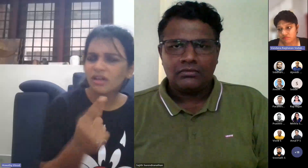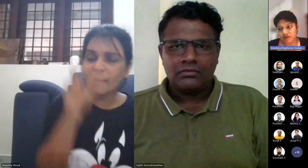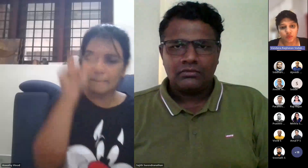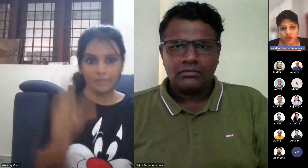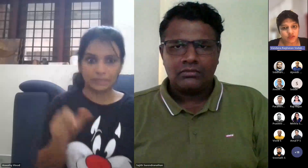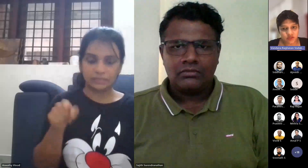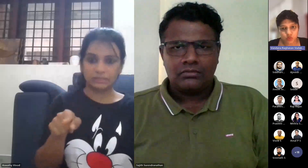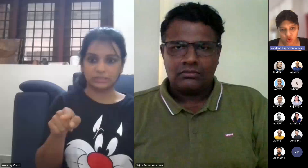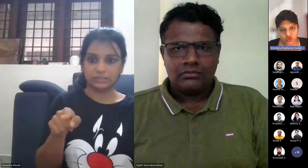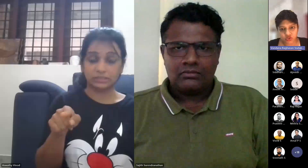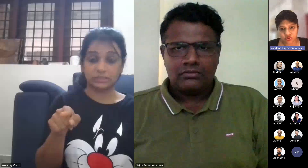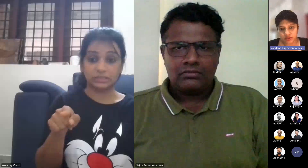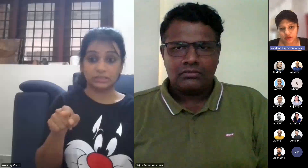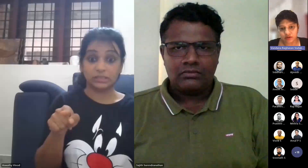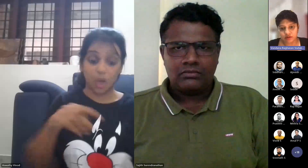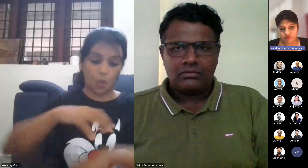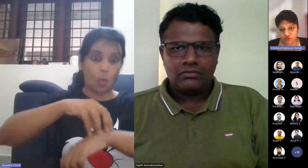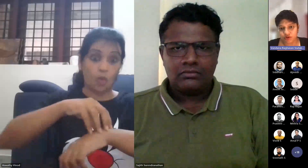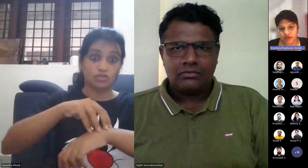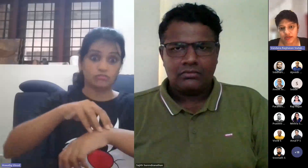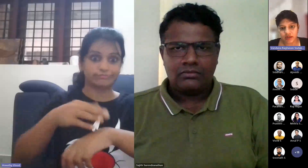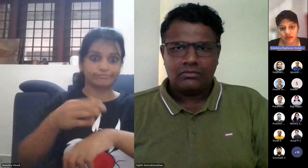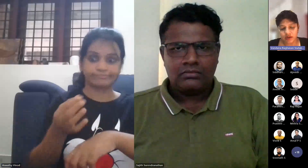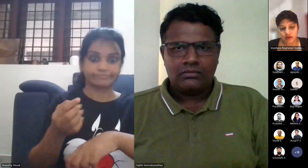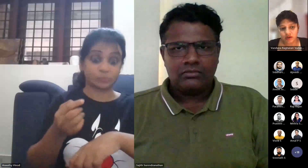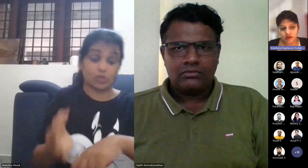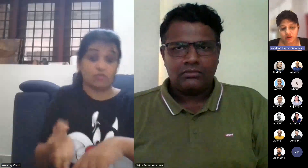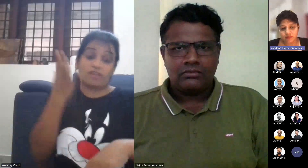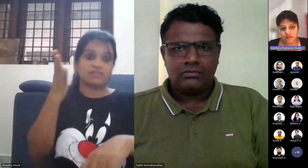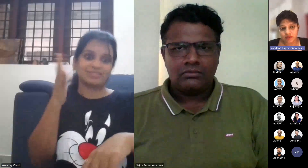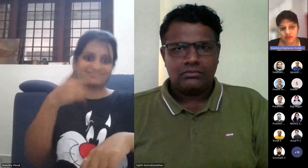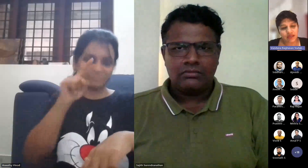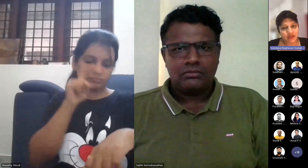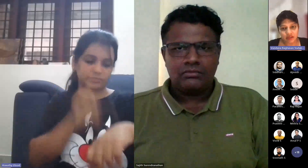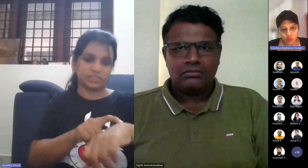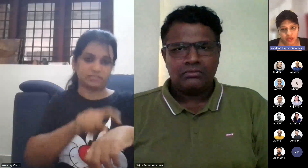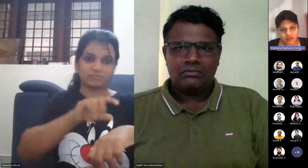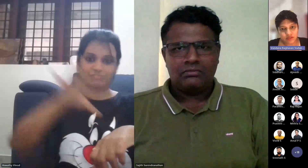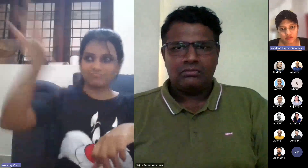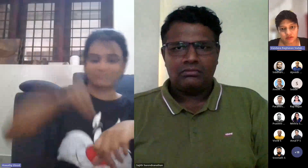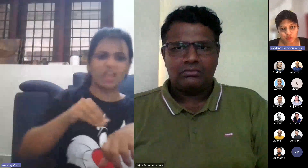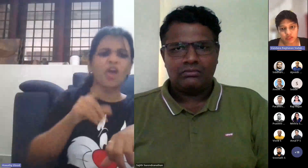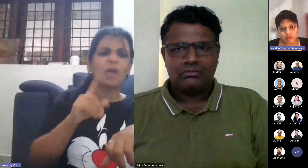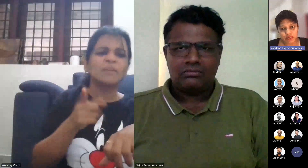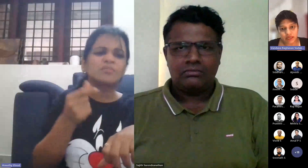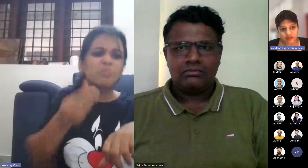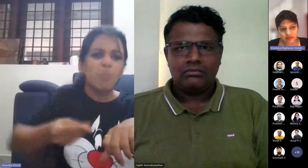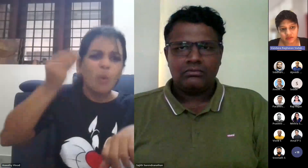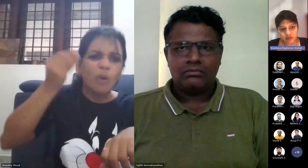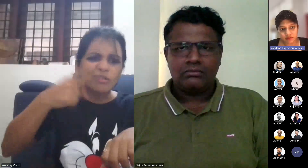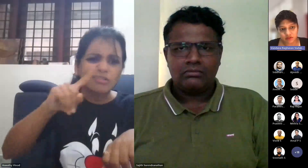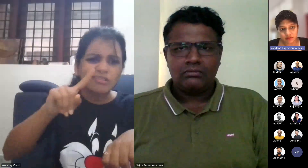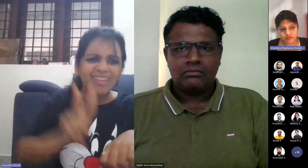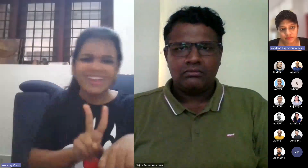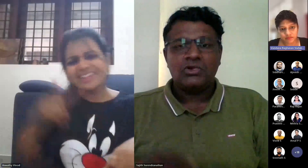a advanced watch or a phone, right? Is there any other ways that we can make it